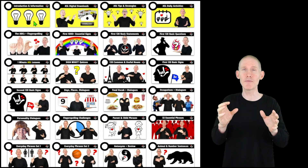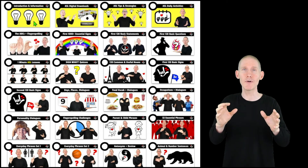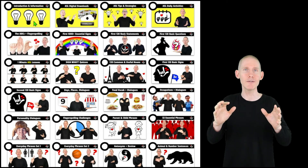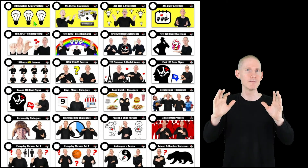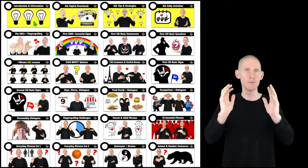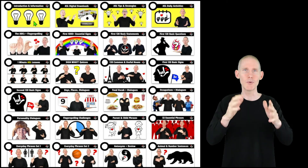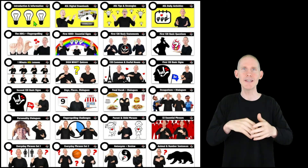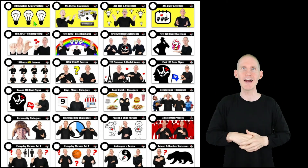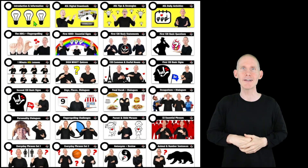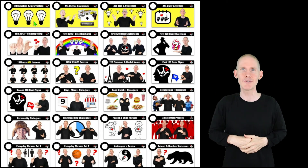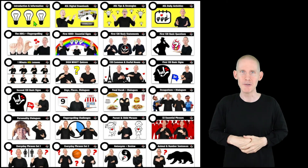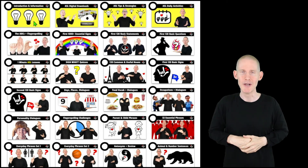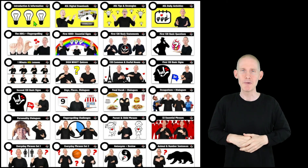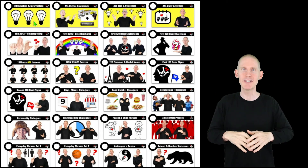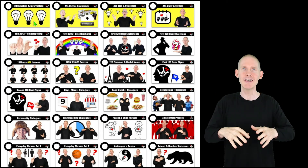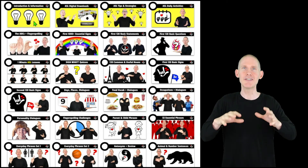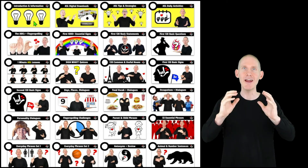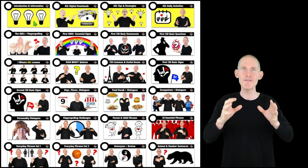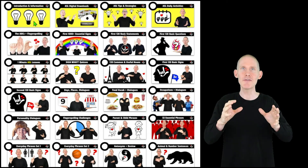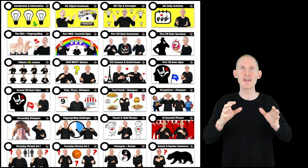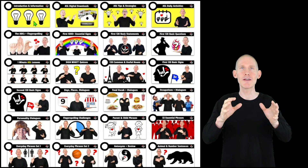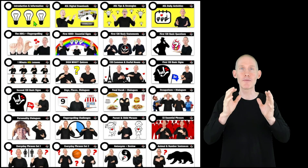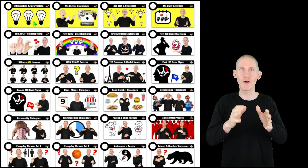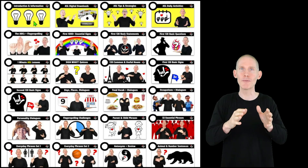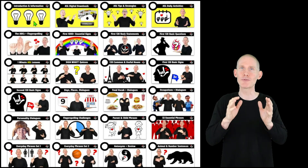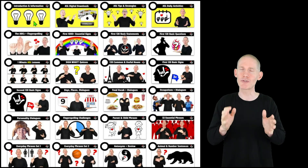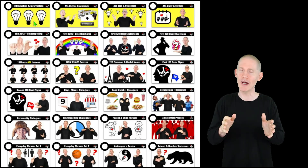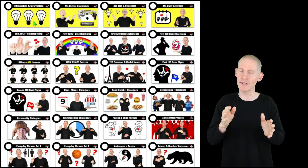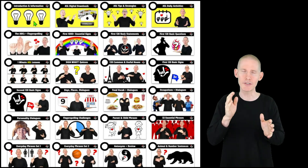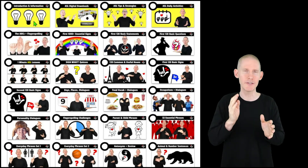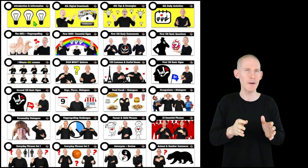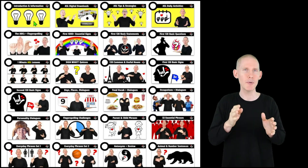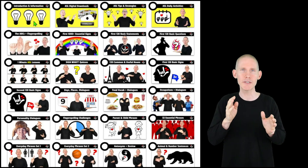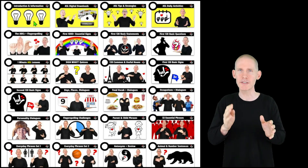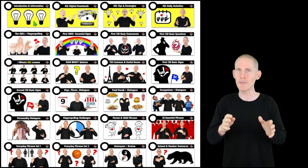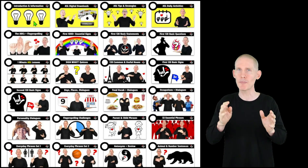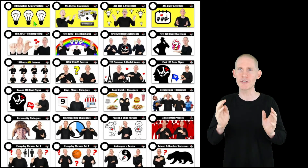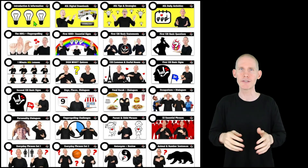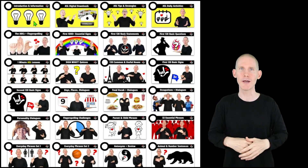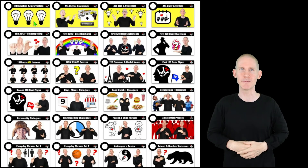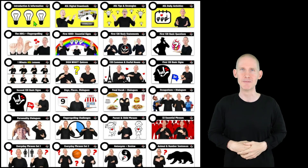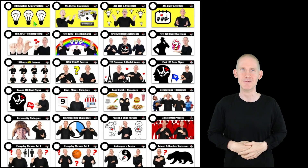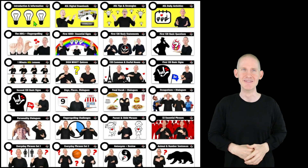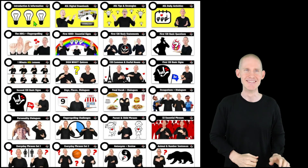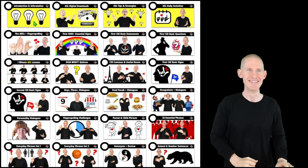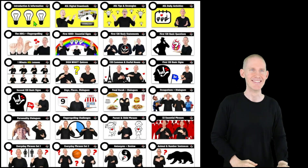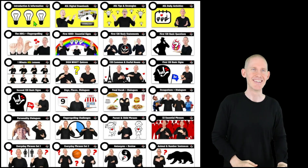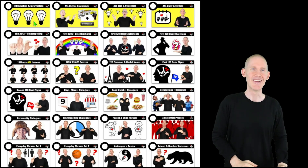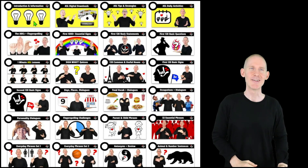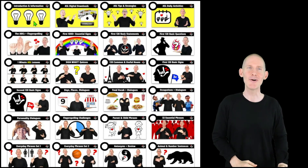before, we got you. We teach everything from scratch, step by step by step. Go